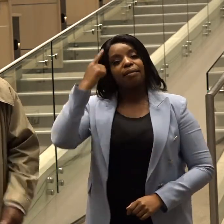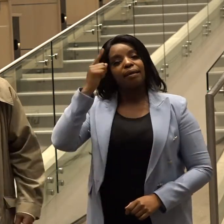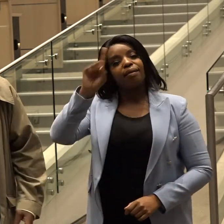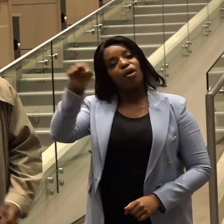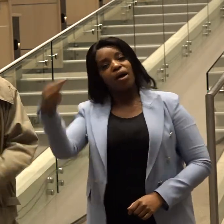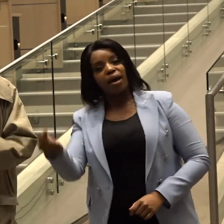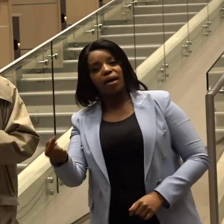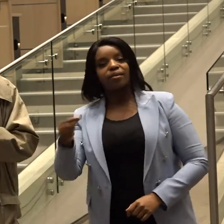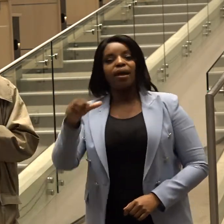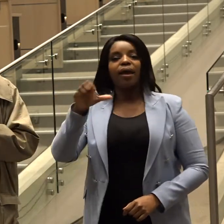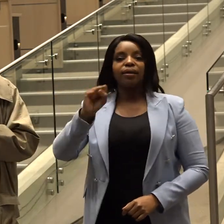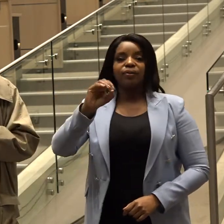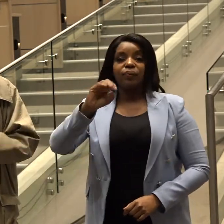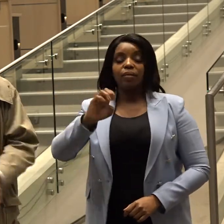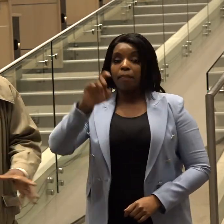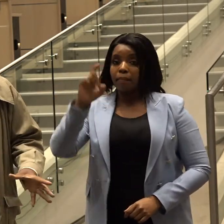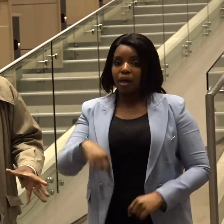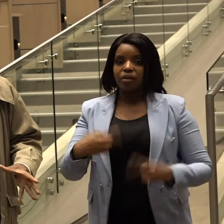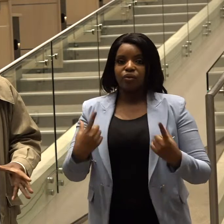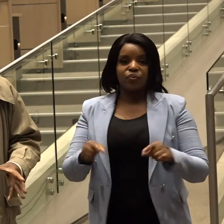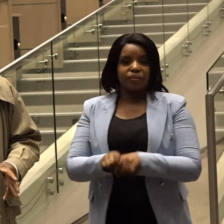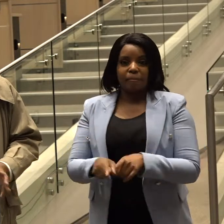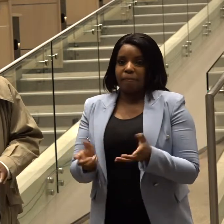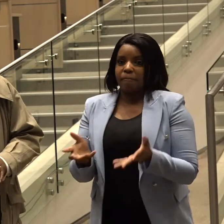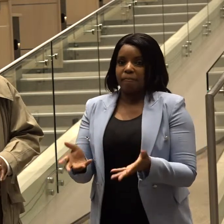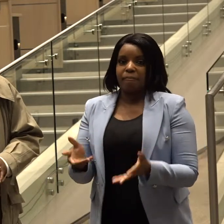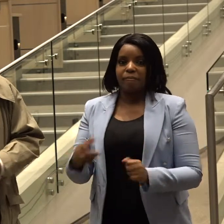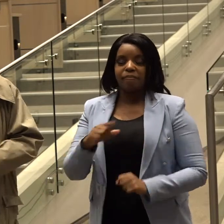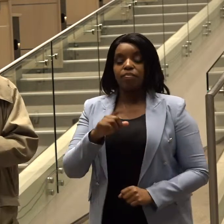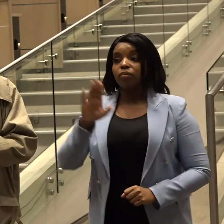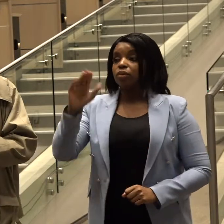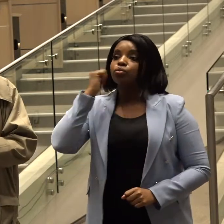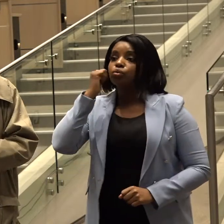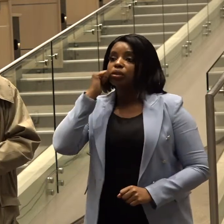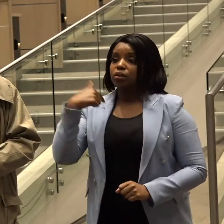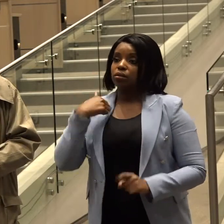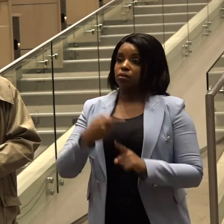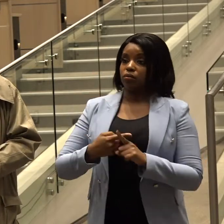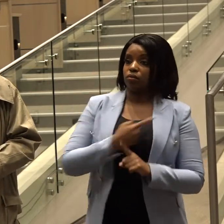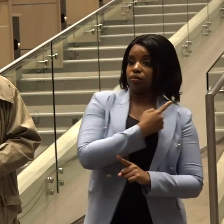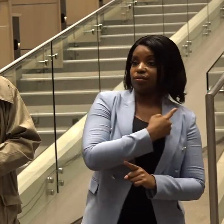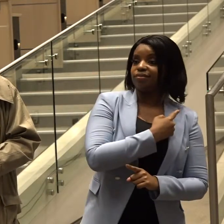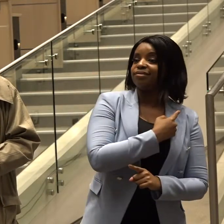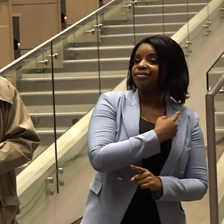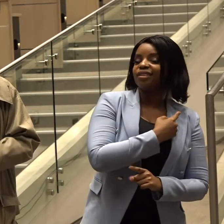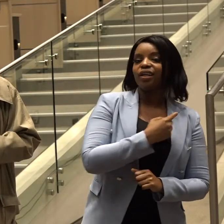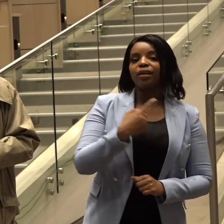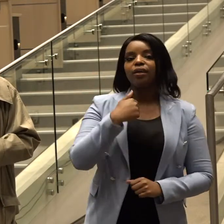they must do this because there's some lots of uh sorry to be around foreign